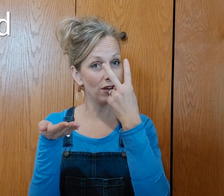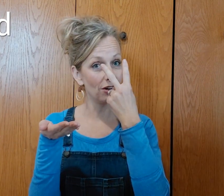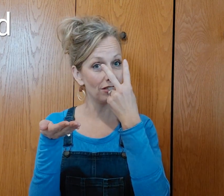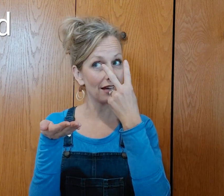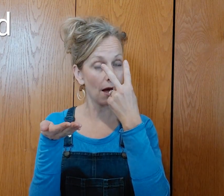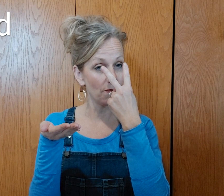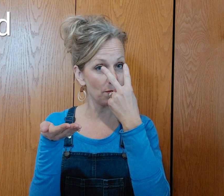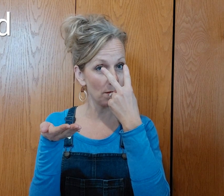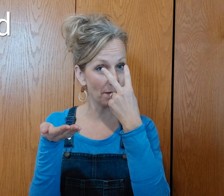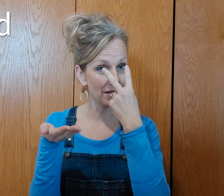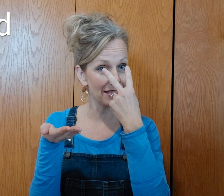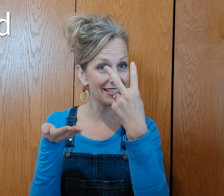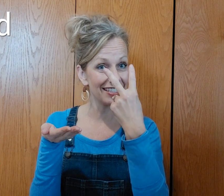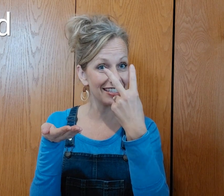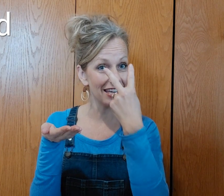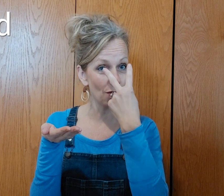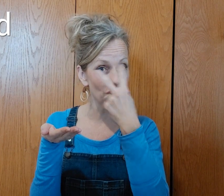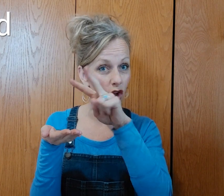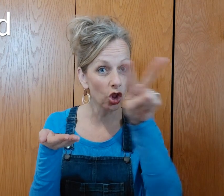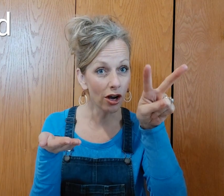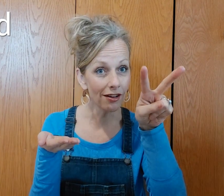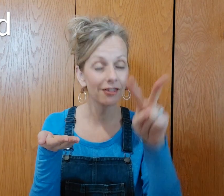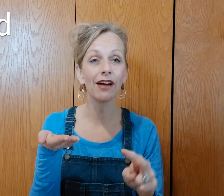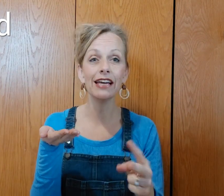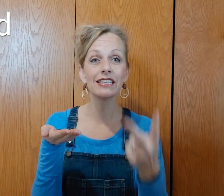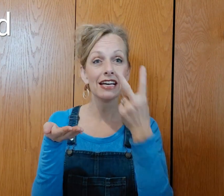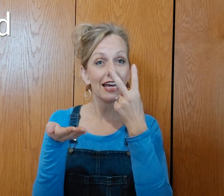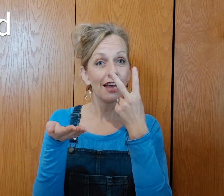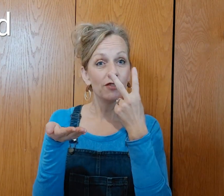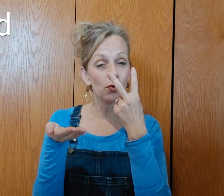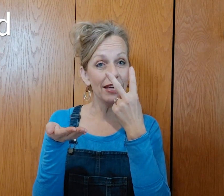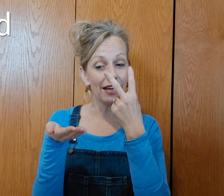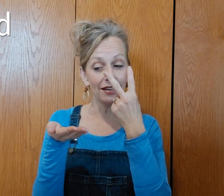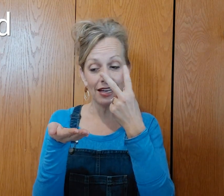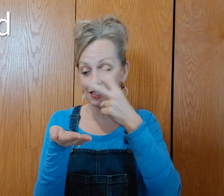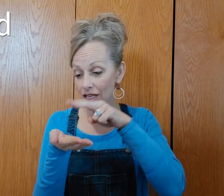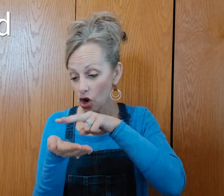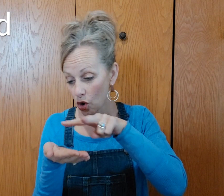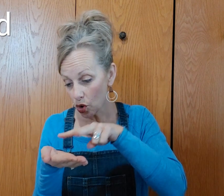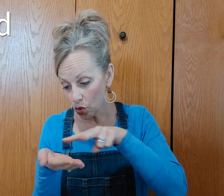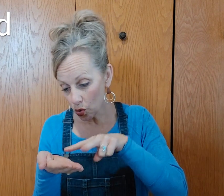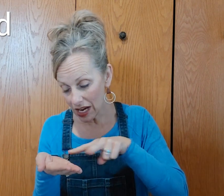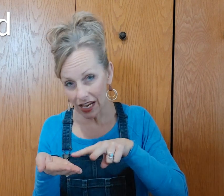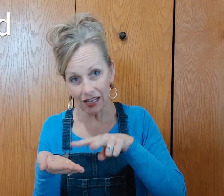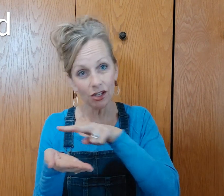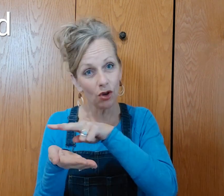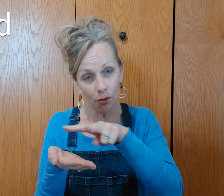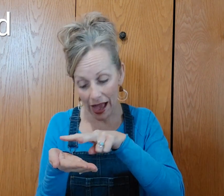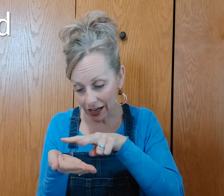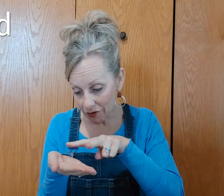fingers that come from, remember, this is to see or to look, right? If you read it, it's read. You go back and